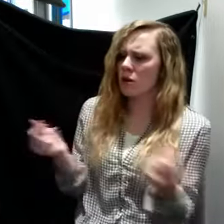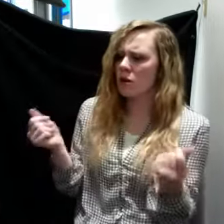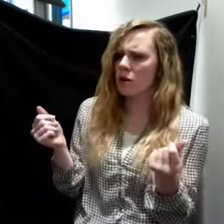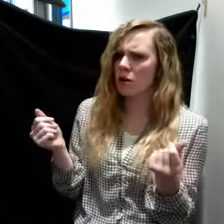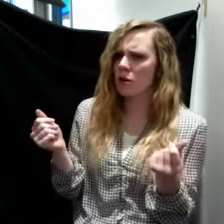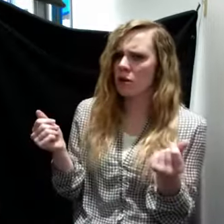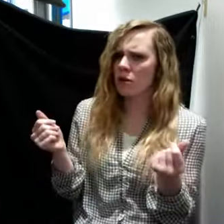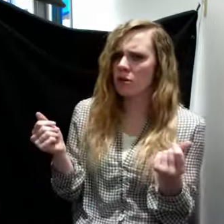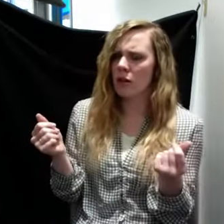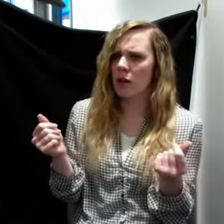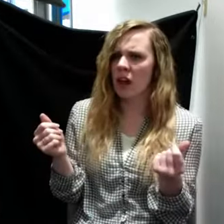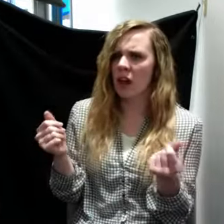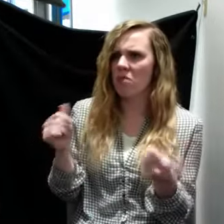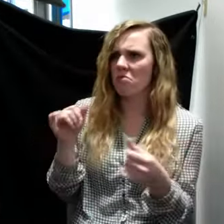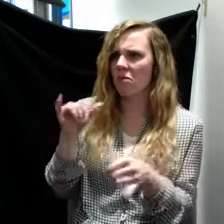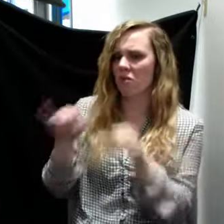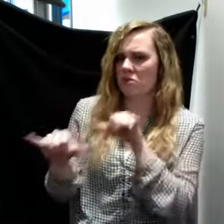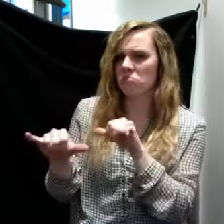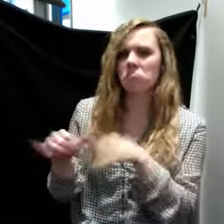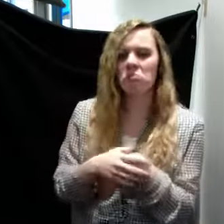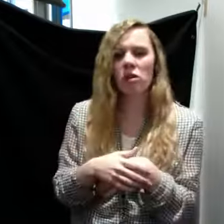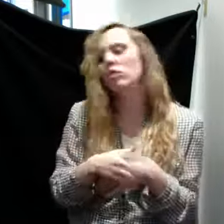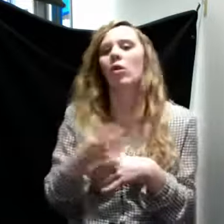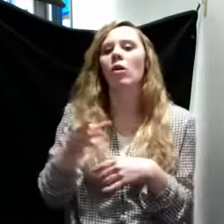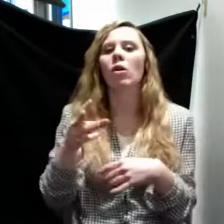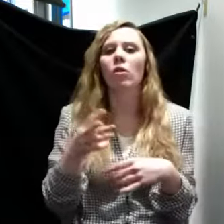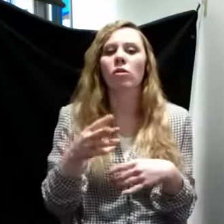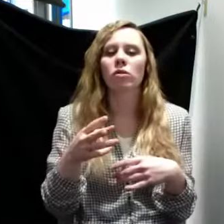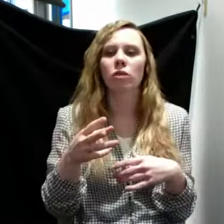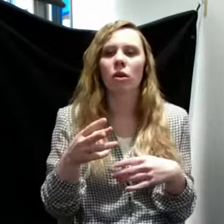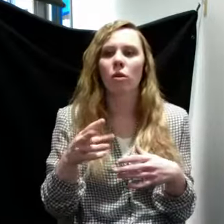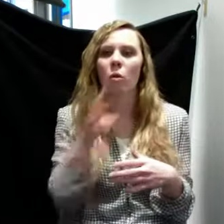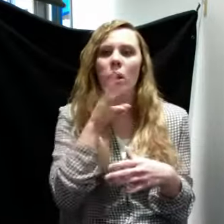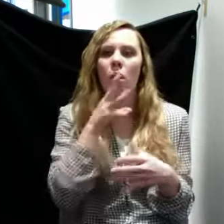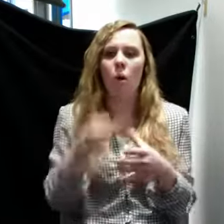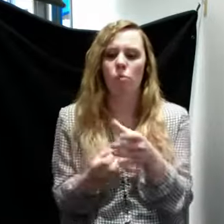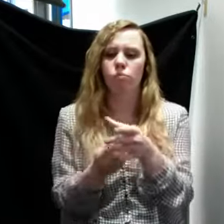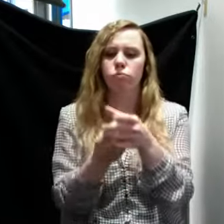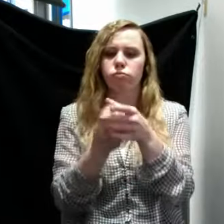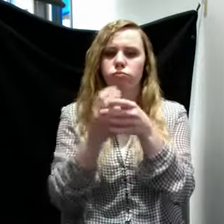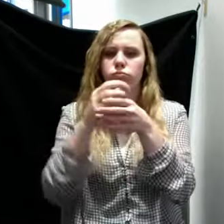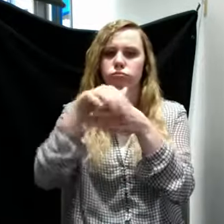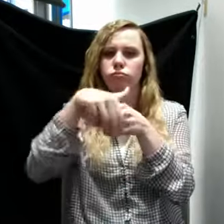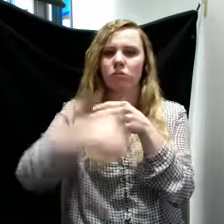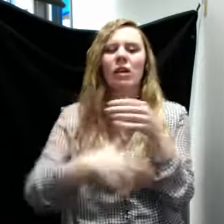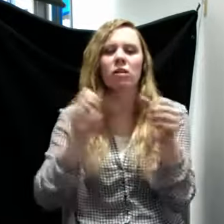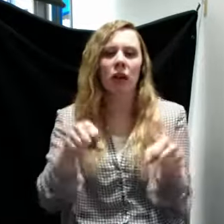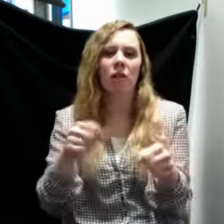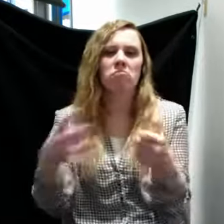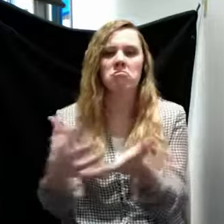Okay. Salt stays, evaporation, water rises to the top, runs down the side. You can collect that fresh water. Now, evaporation, this is